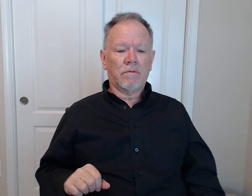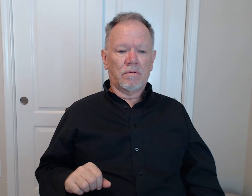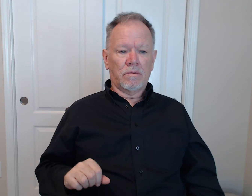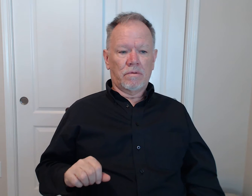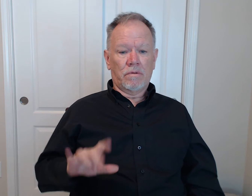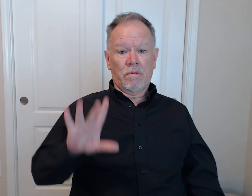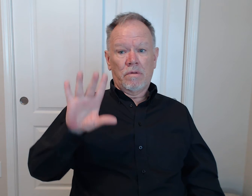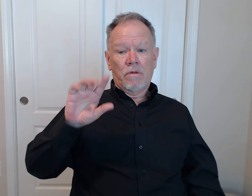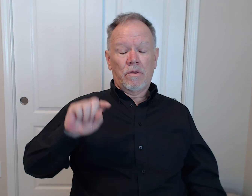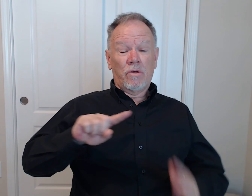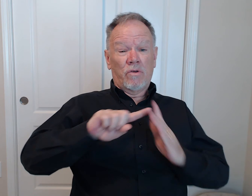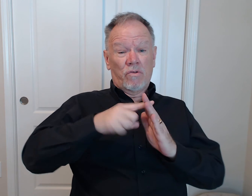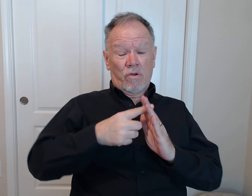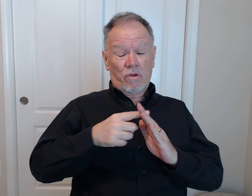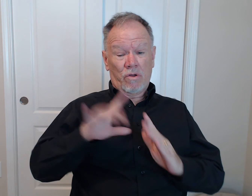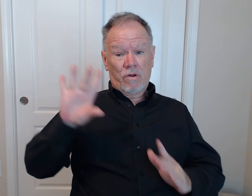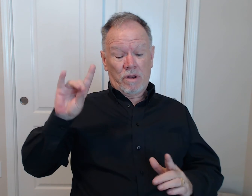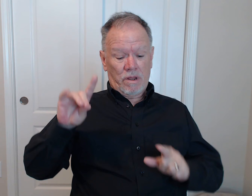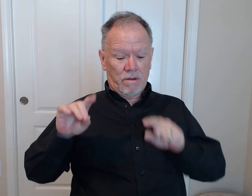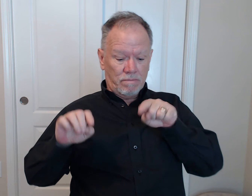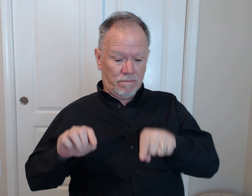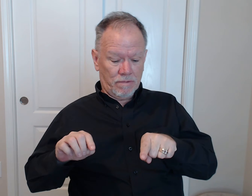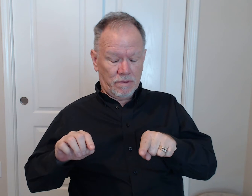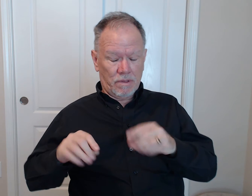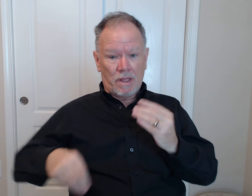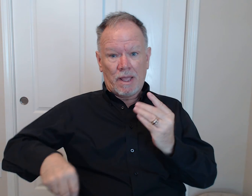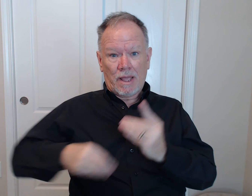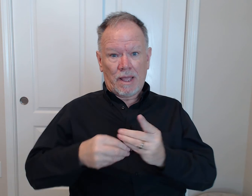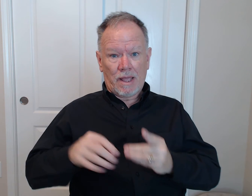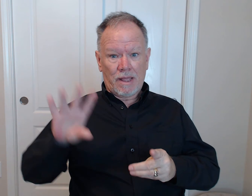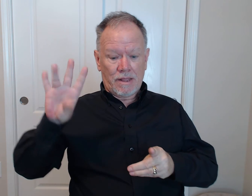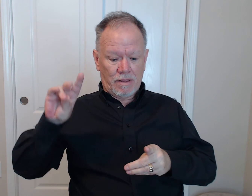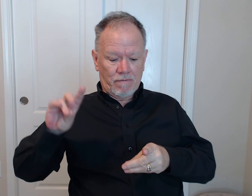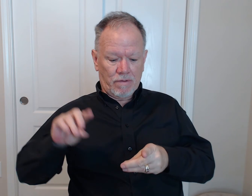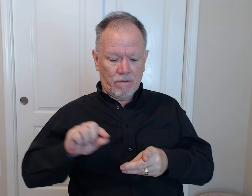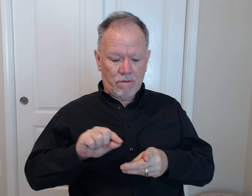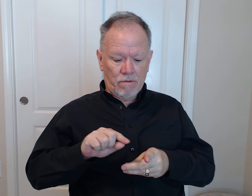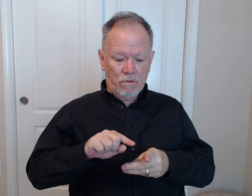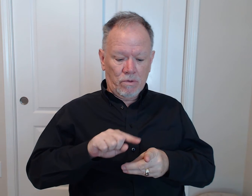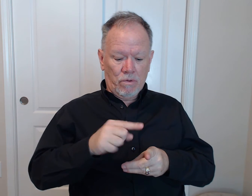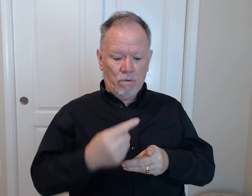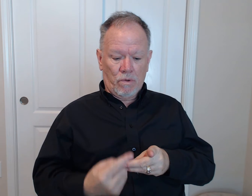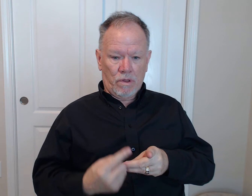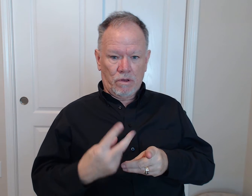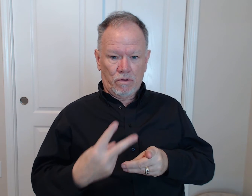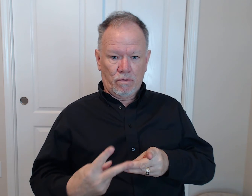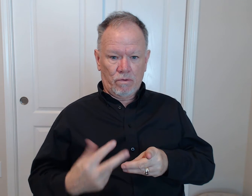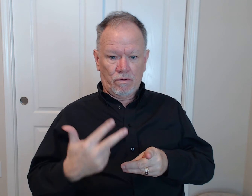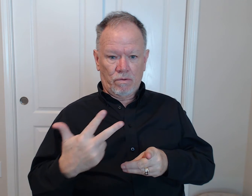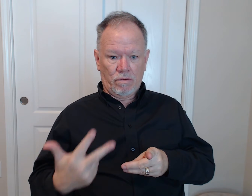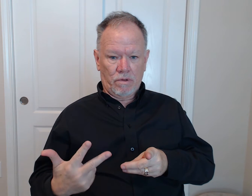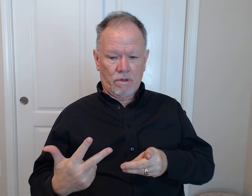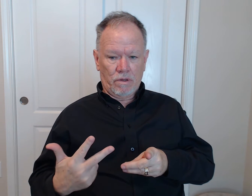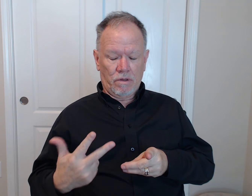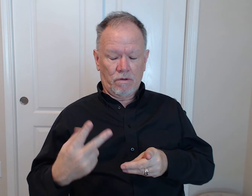here, right? We're going to add 7 to it. 1, 2, 3,